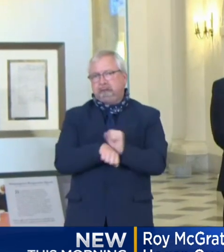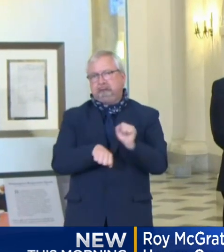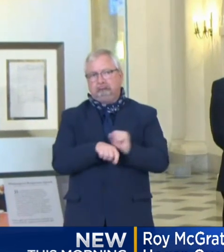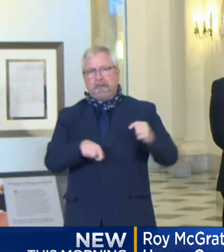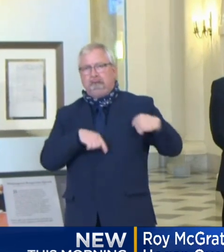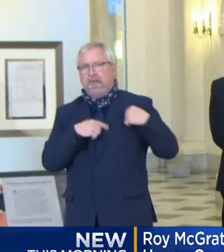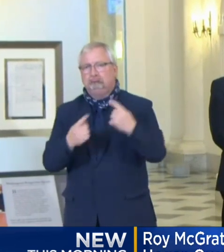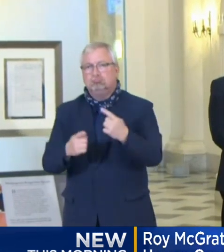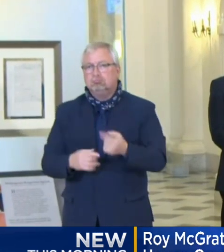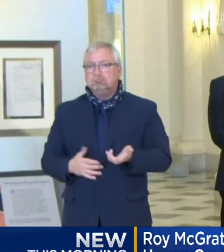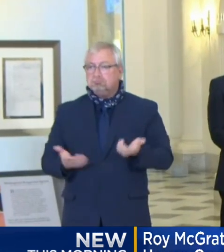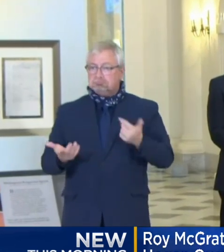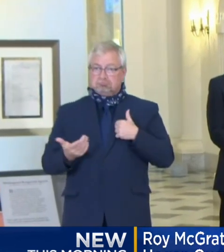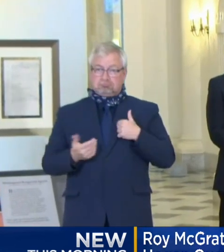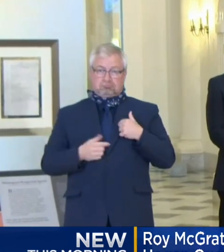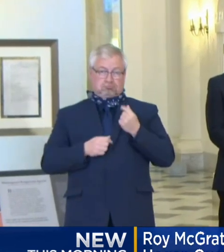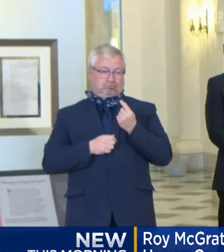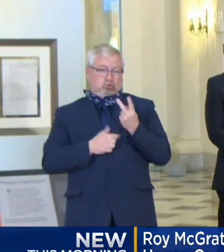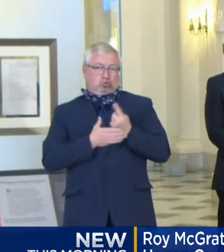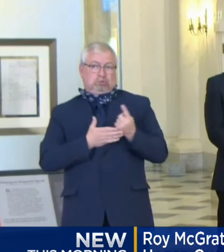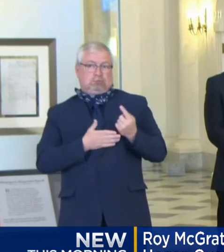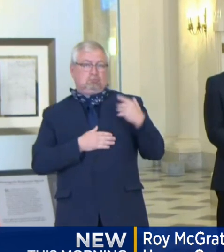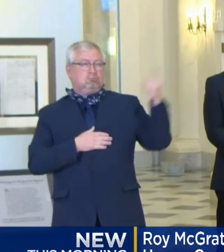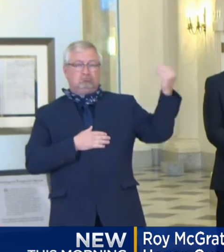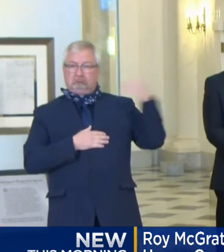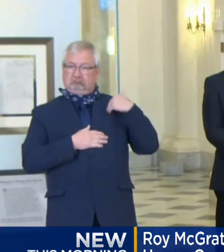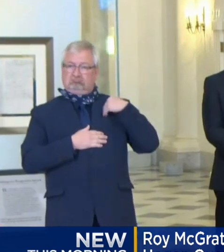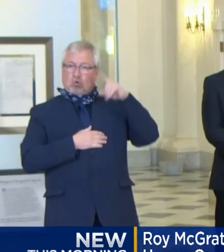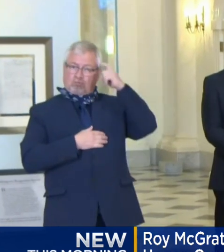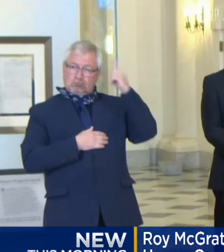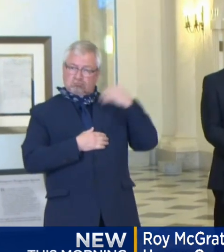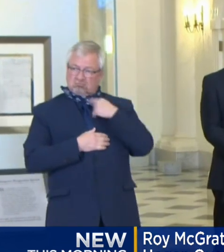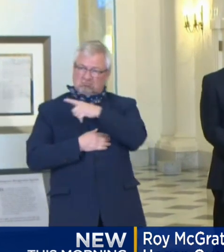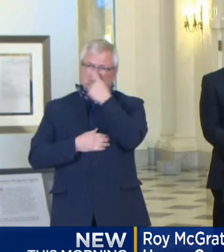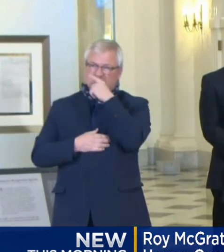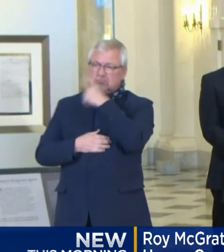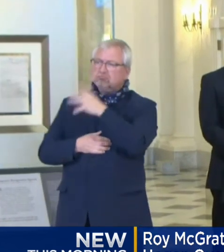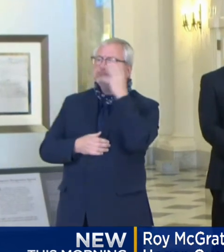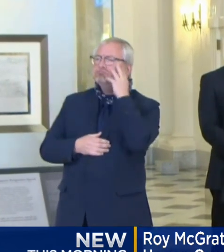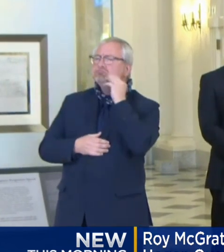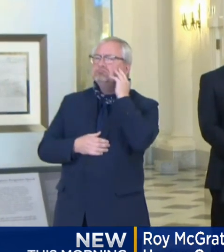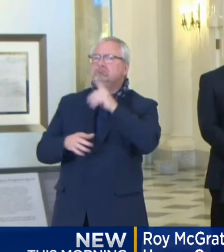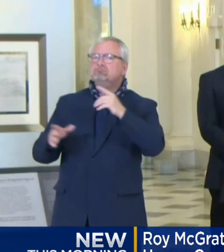spokesperson says this message was sent before the governor learned about how the more than